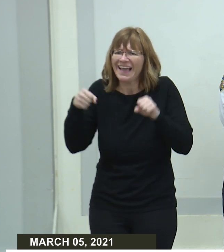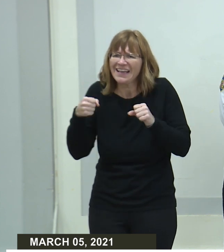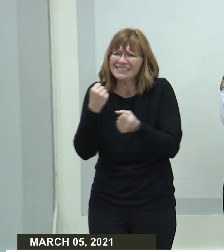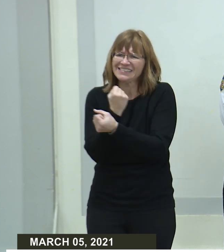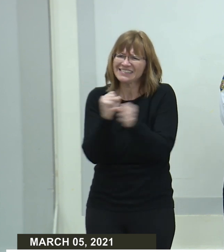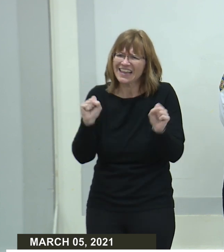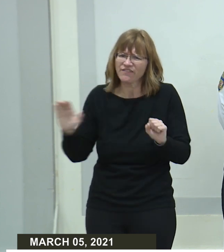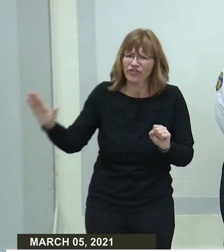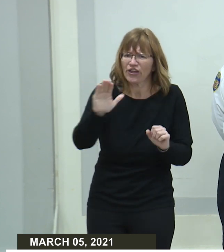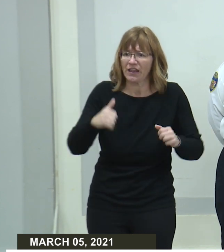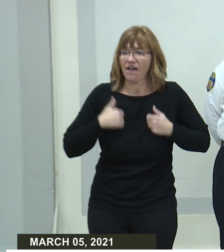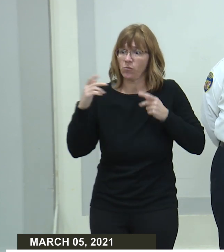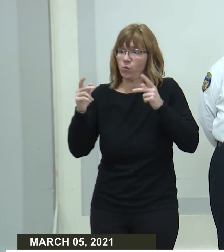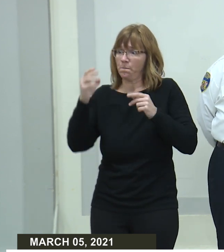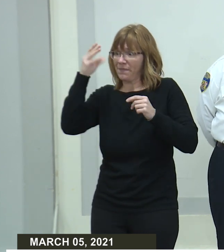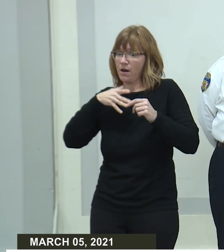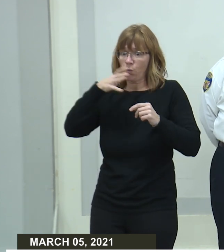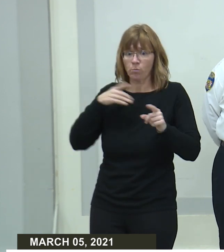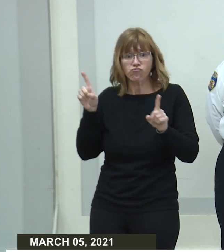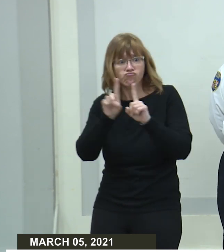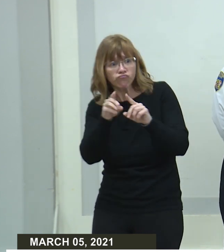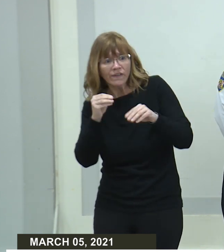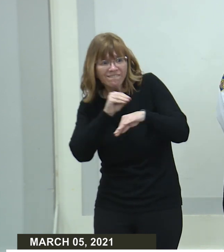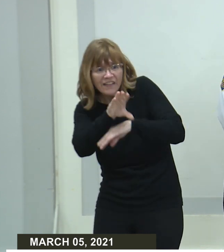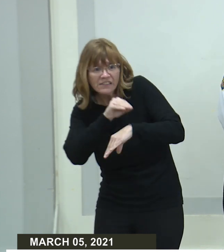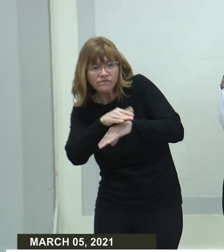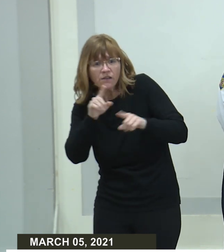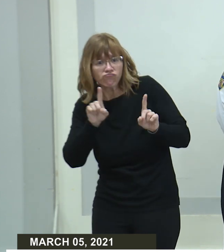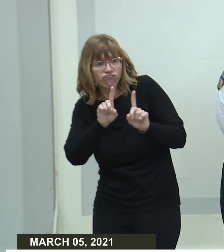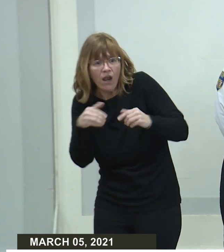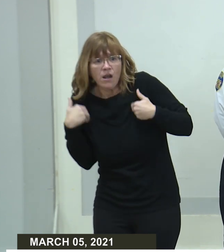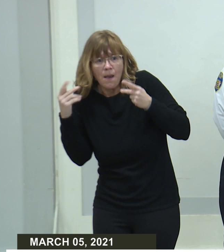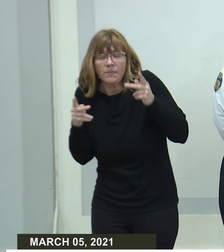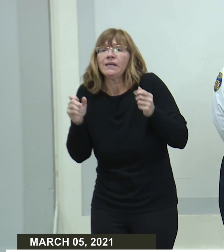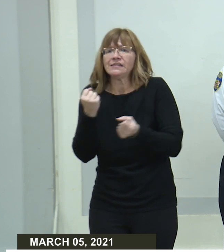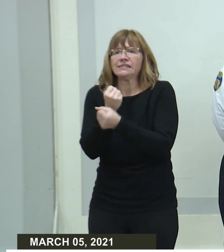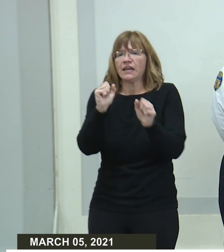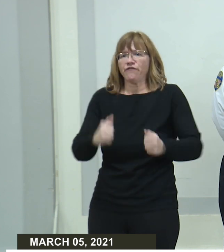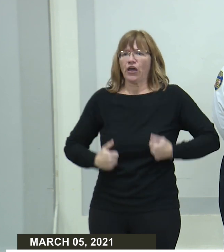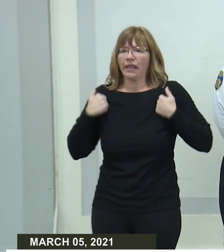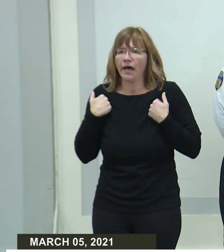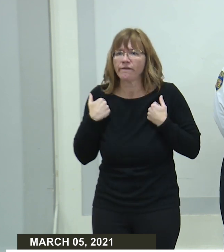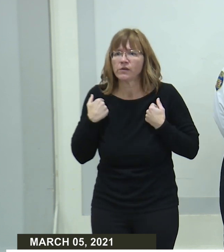these young people are going through, and not having someone that they can lean on, not having someone that they